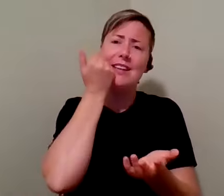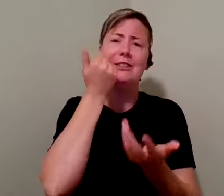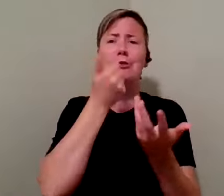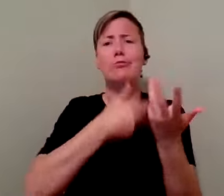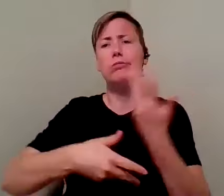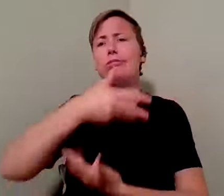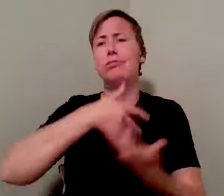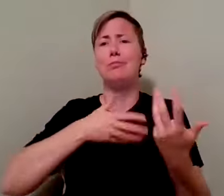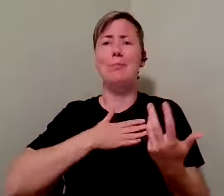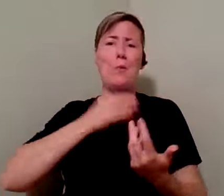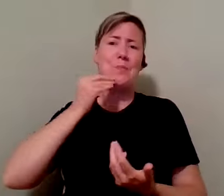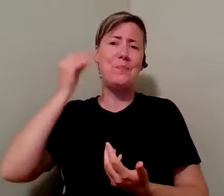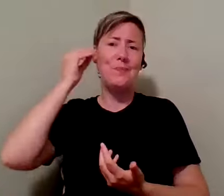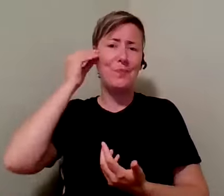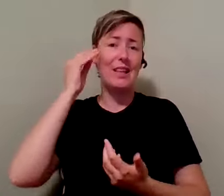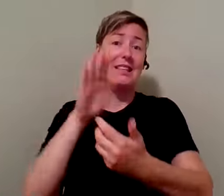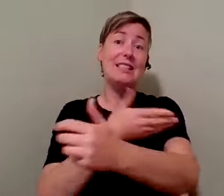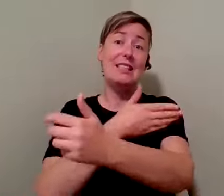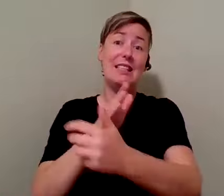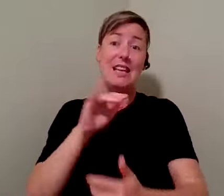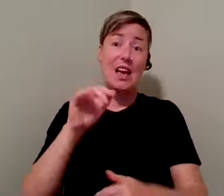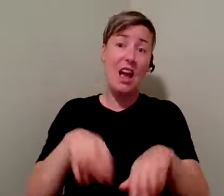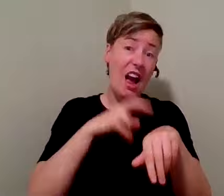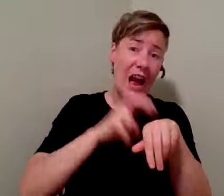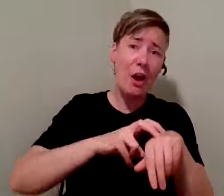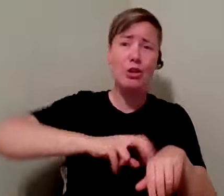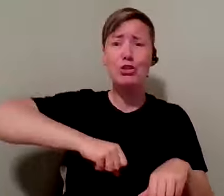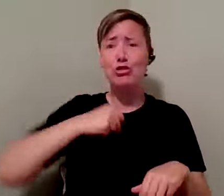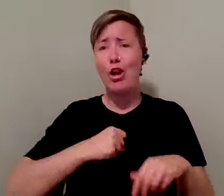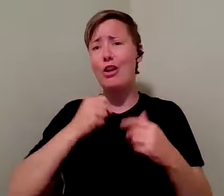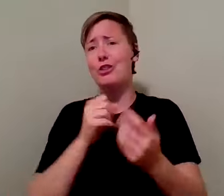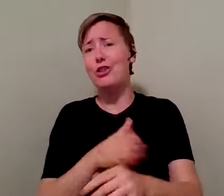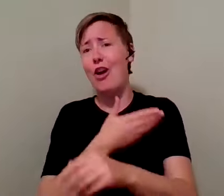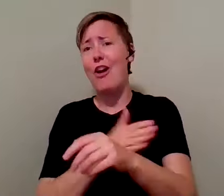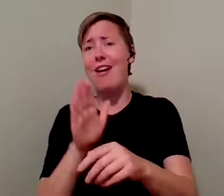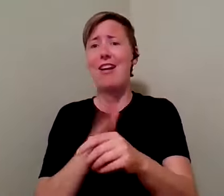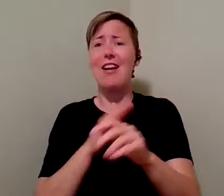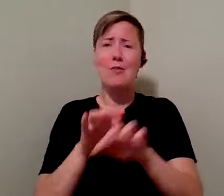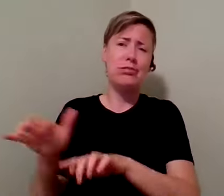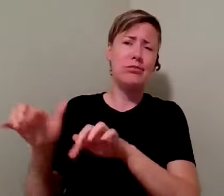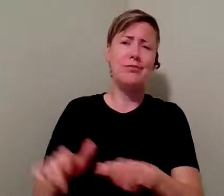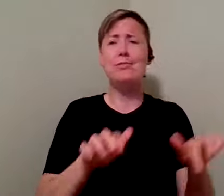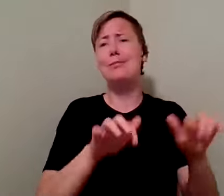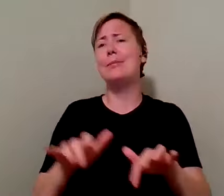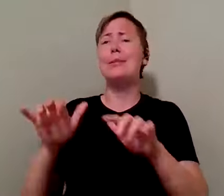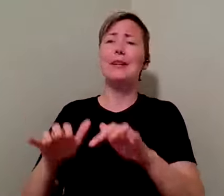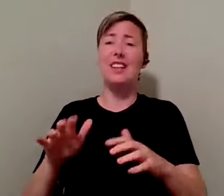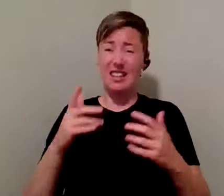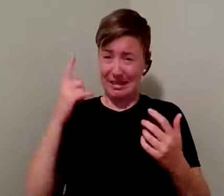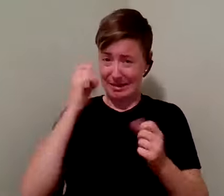house singing Irish and Scottish songs around a piano. Now think about that. A bunch of Indian guys with